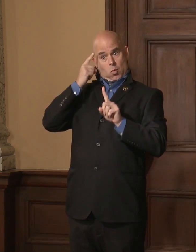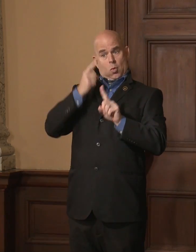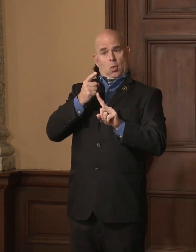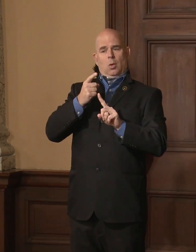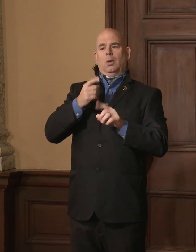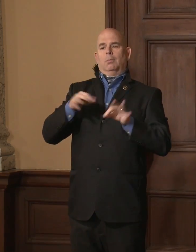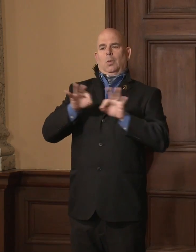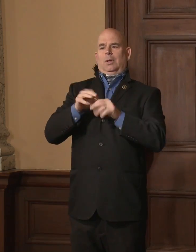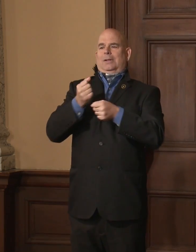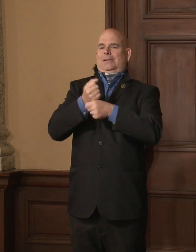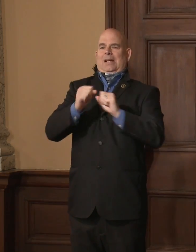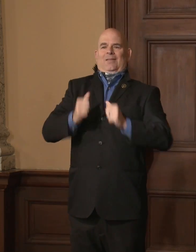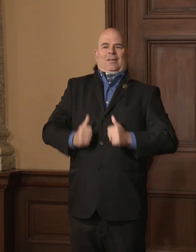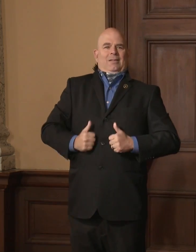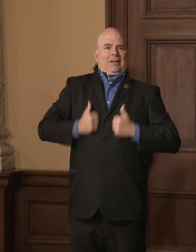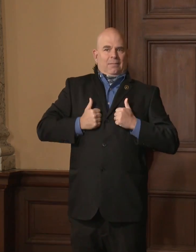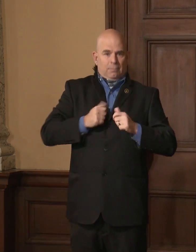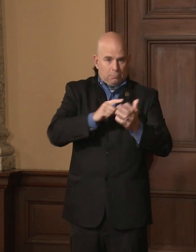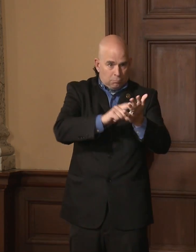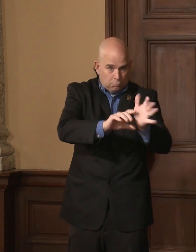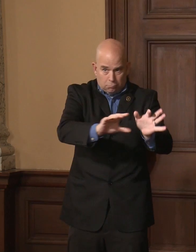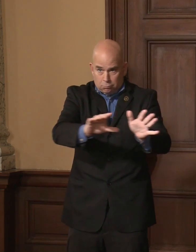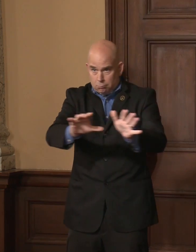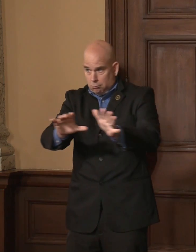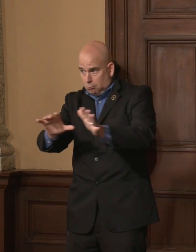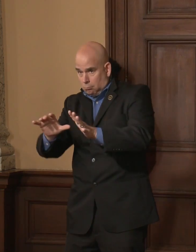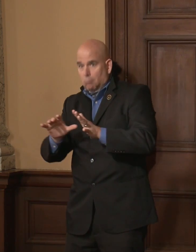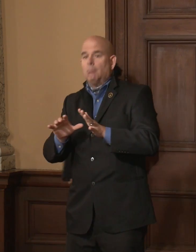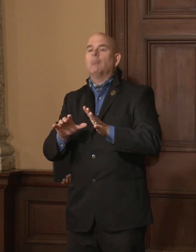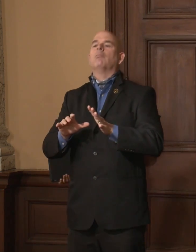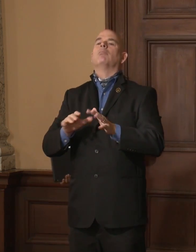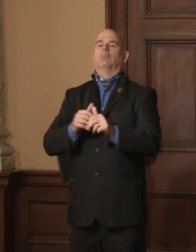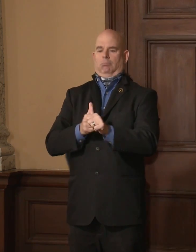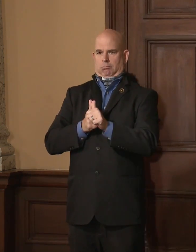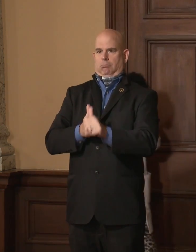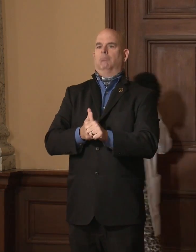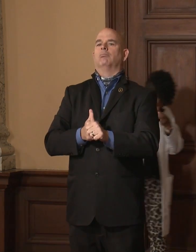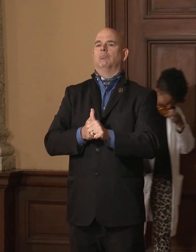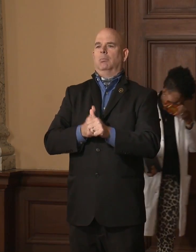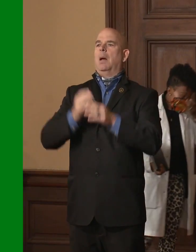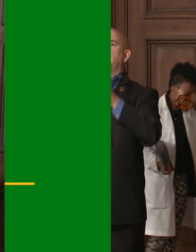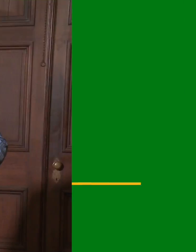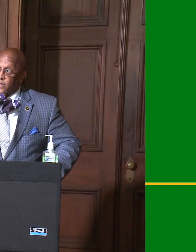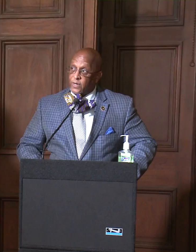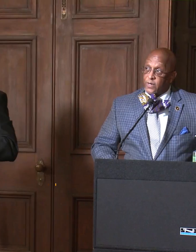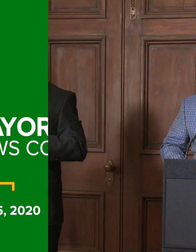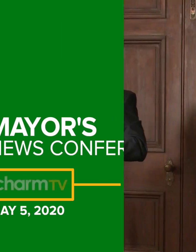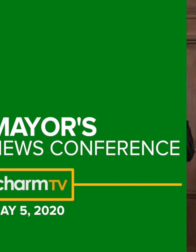guidelines from our health professionals. Thank you.